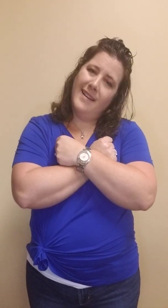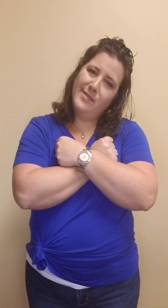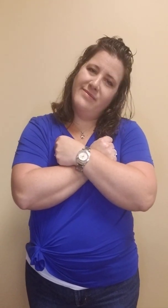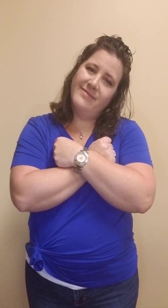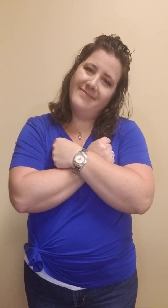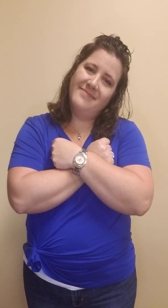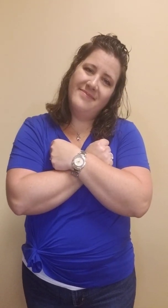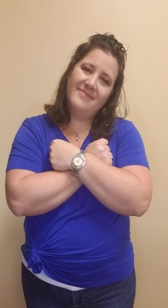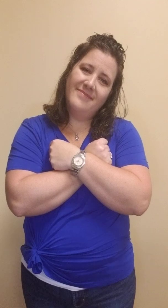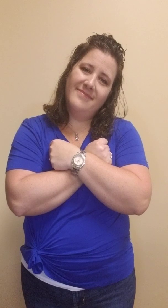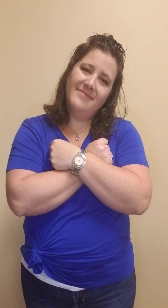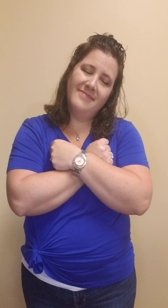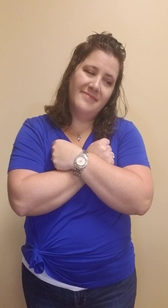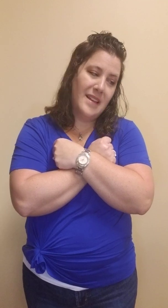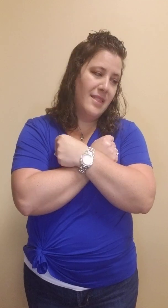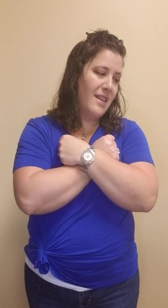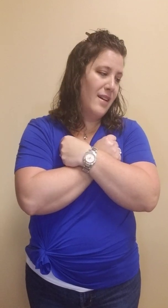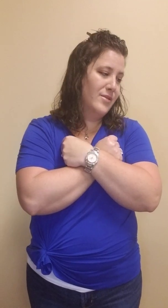love, love,